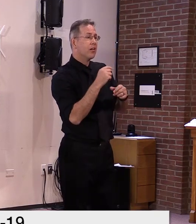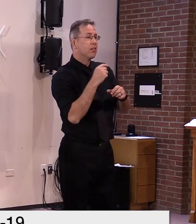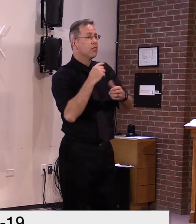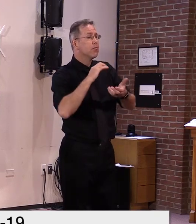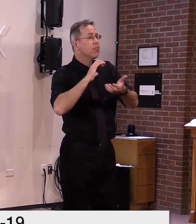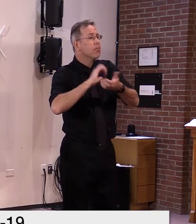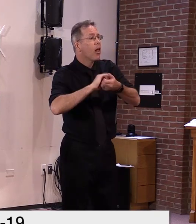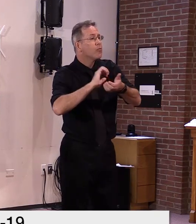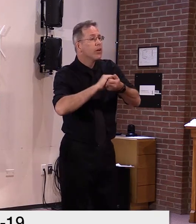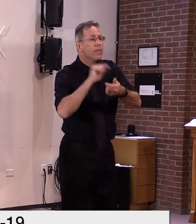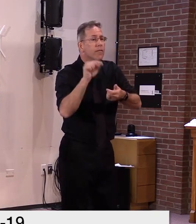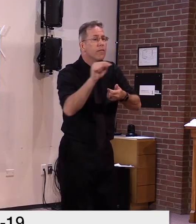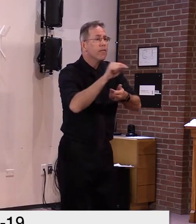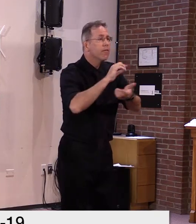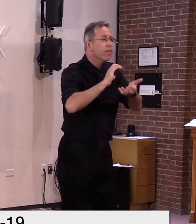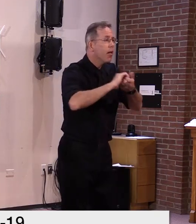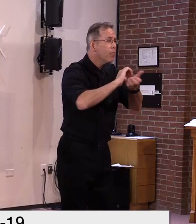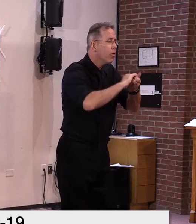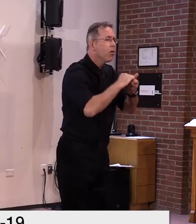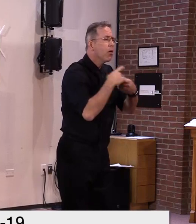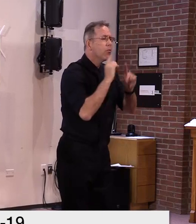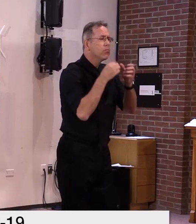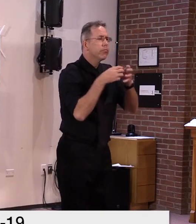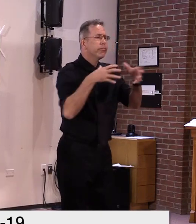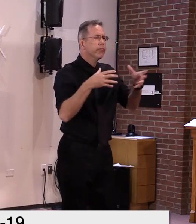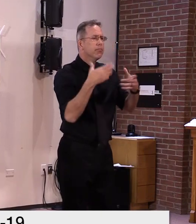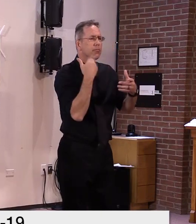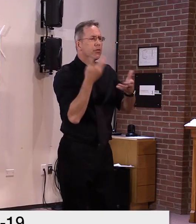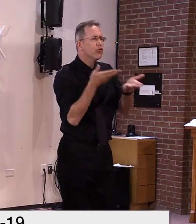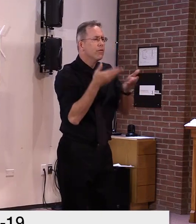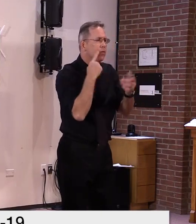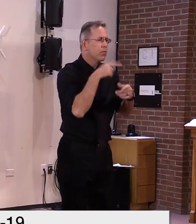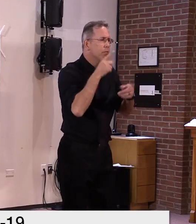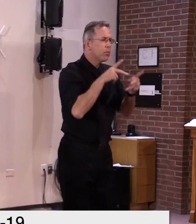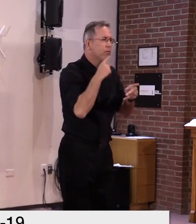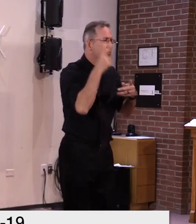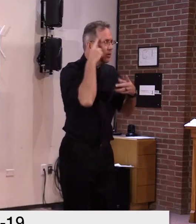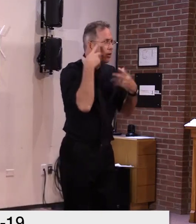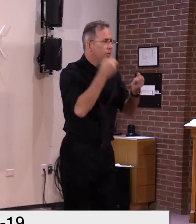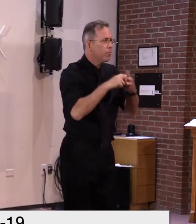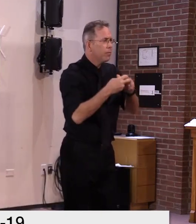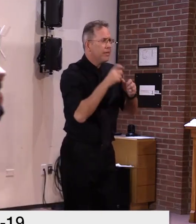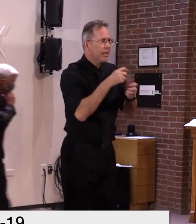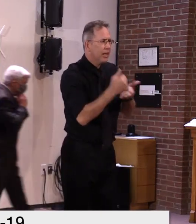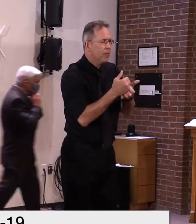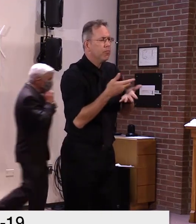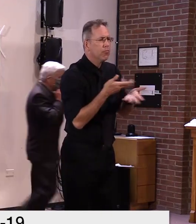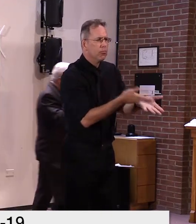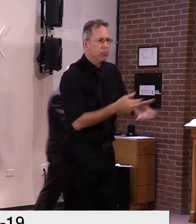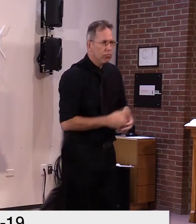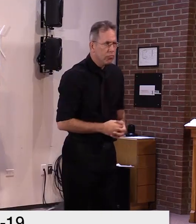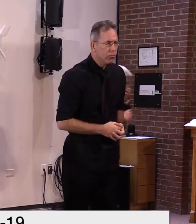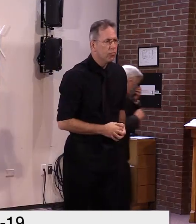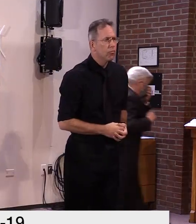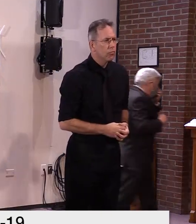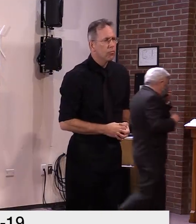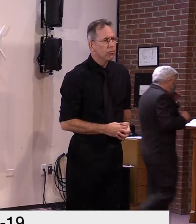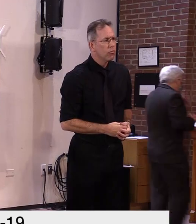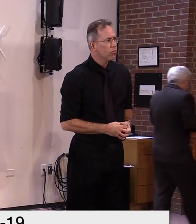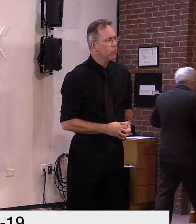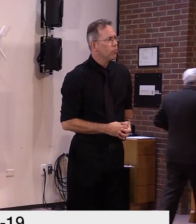Okay, thank you. Avery Powell, WCAX.